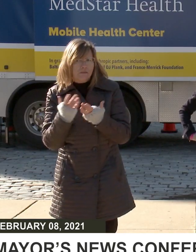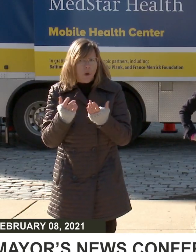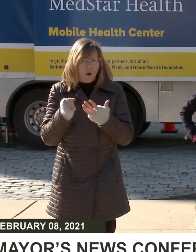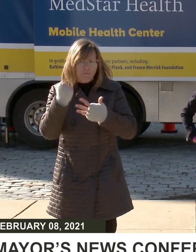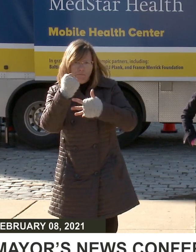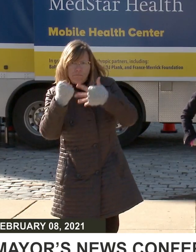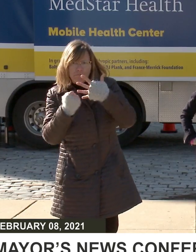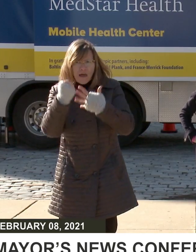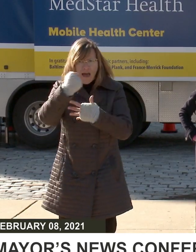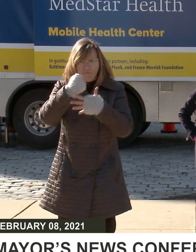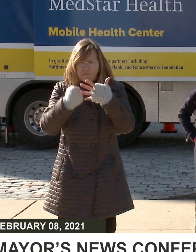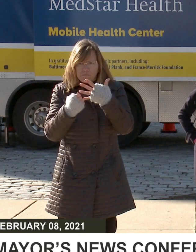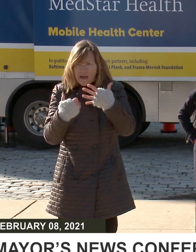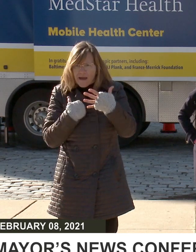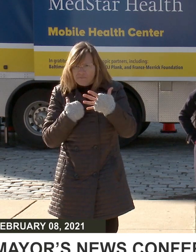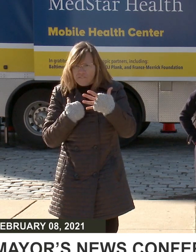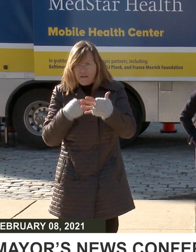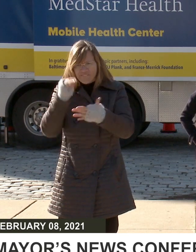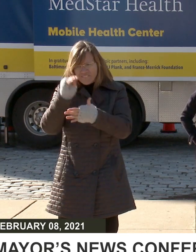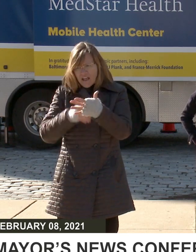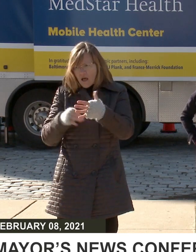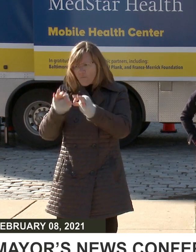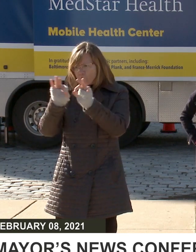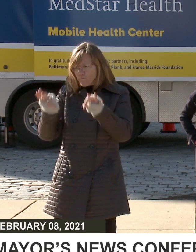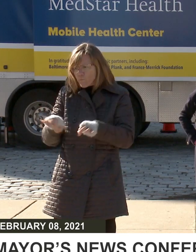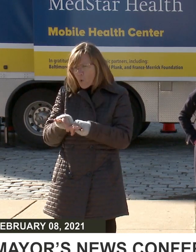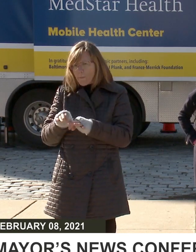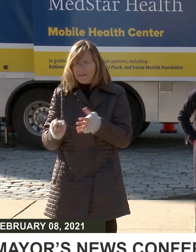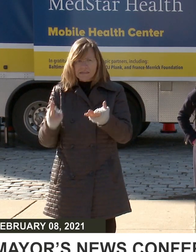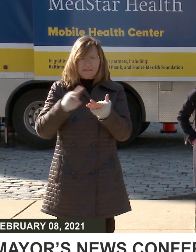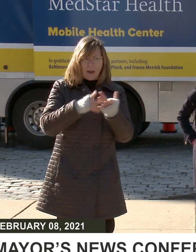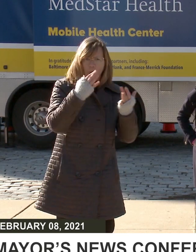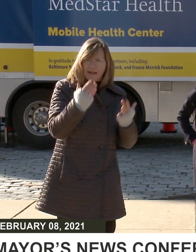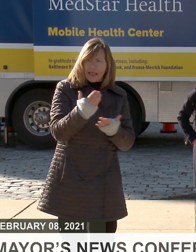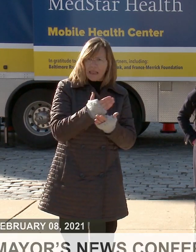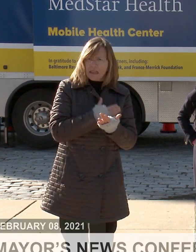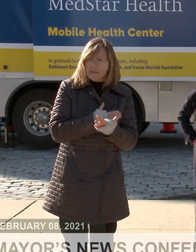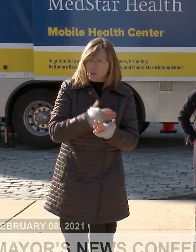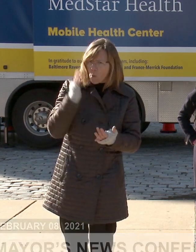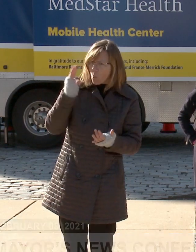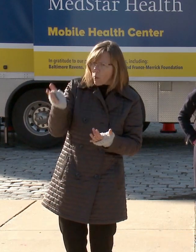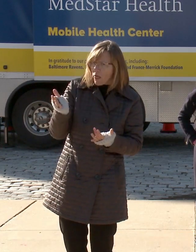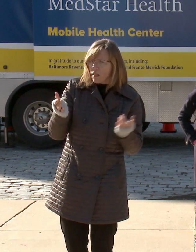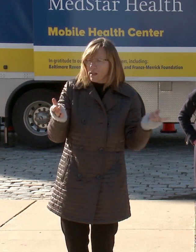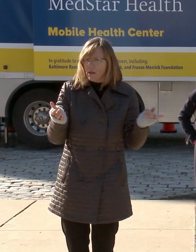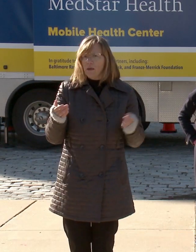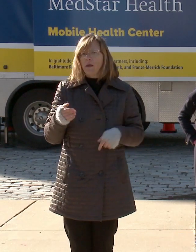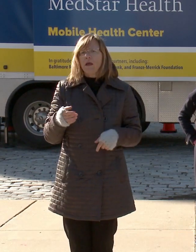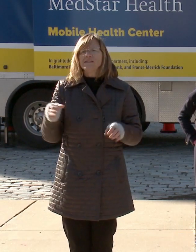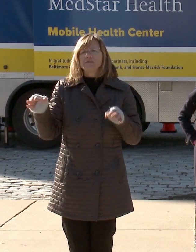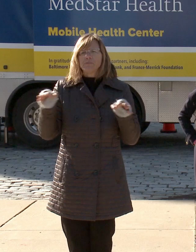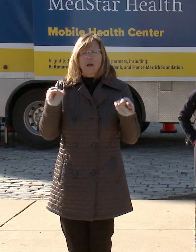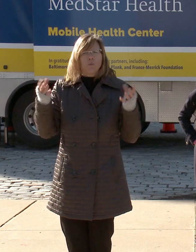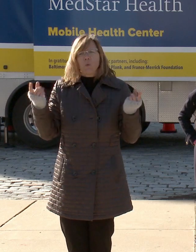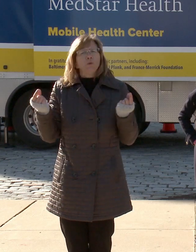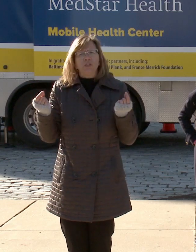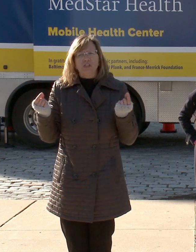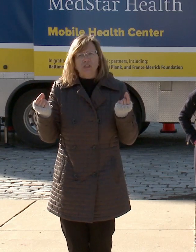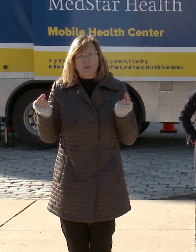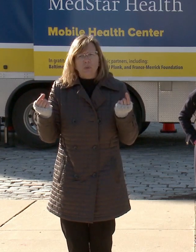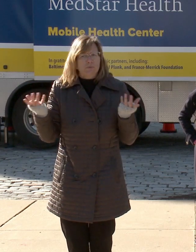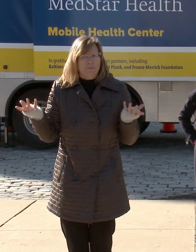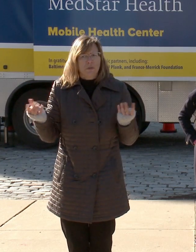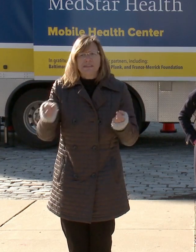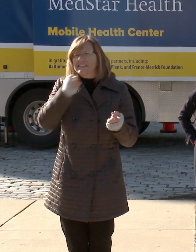place where you can fill out on the health department website? Yeah, I'll let Dr. Geraza give the explanation of exactly what folks should do, especially our older